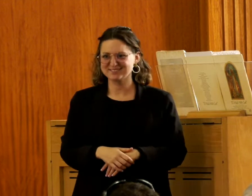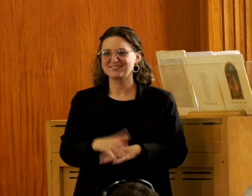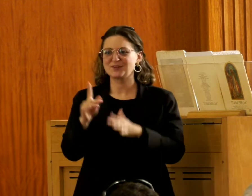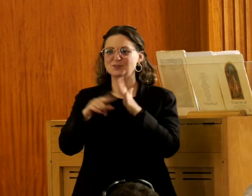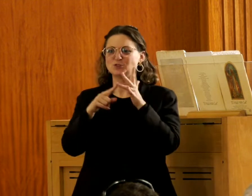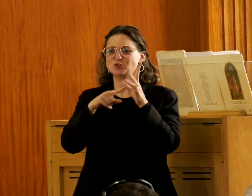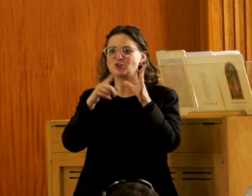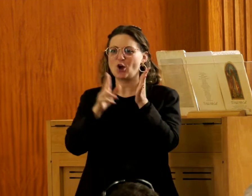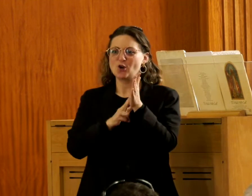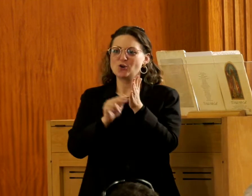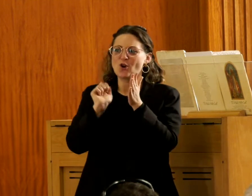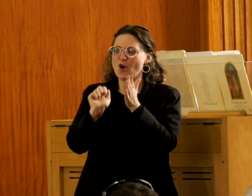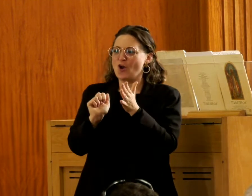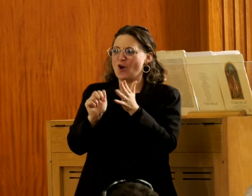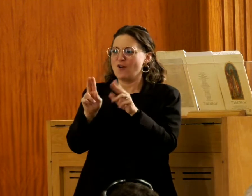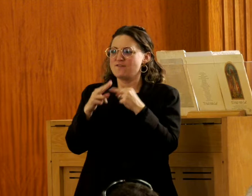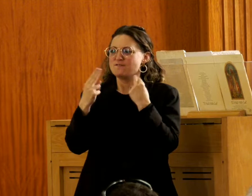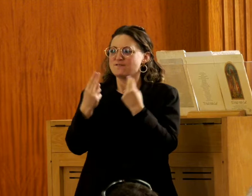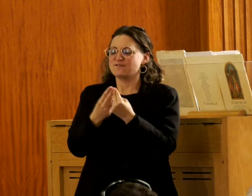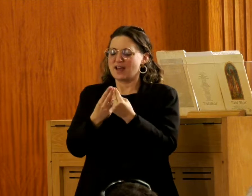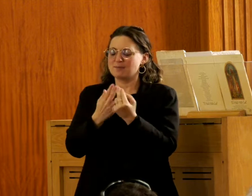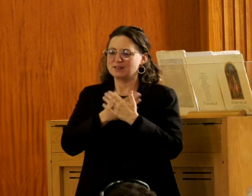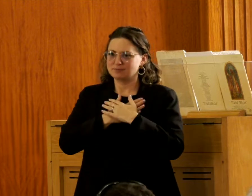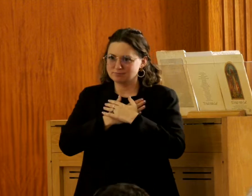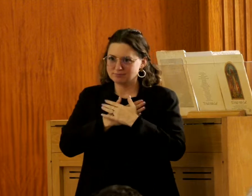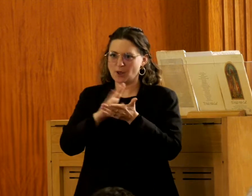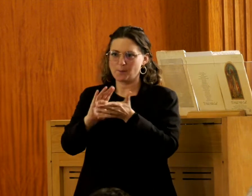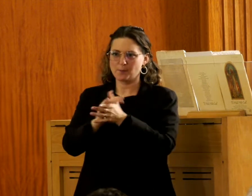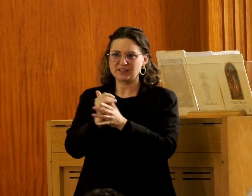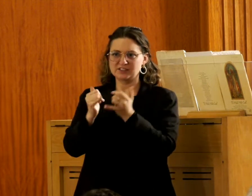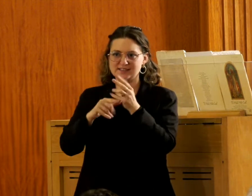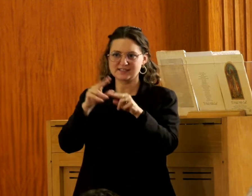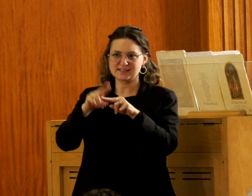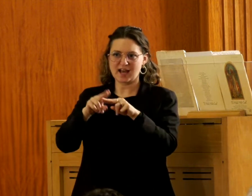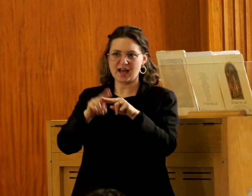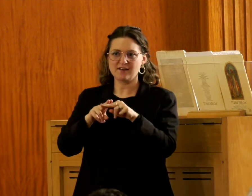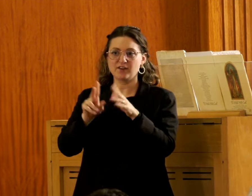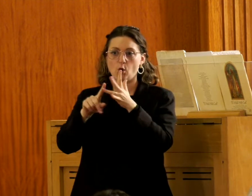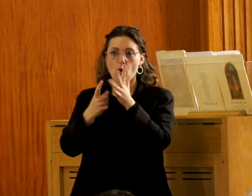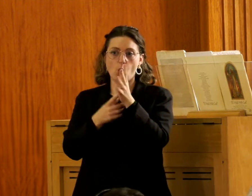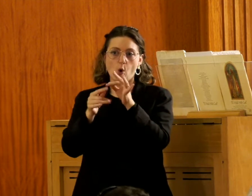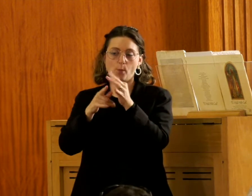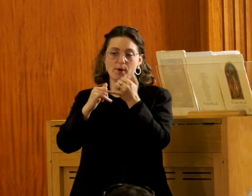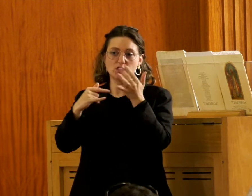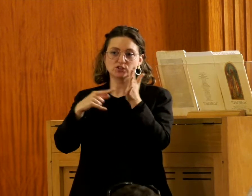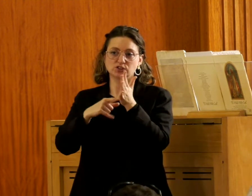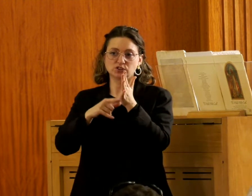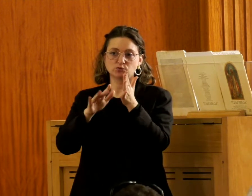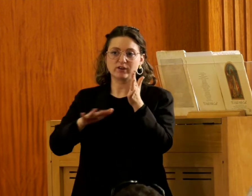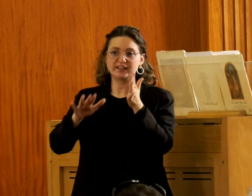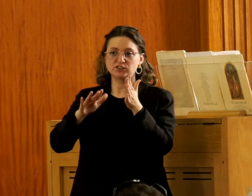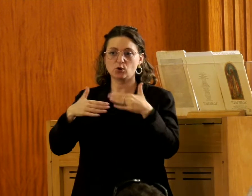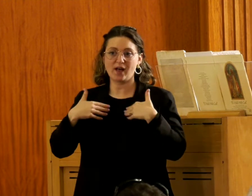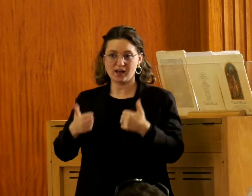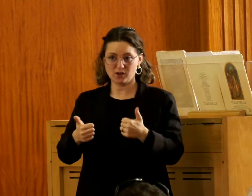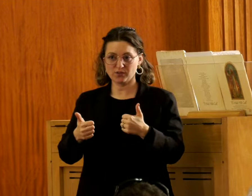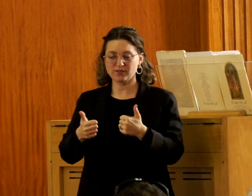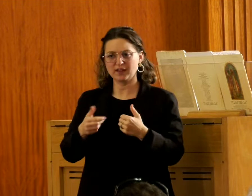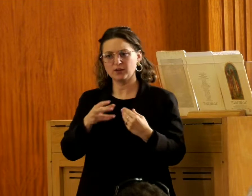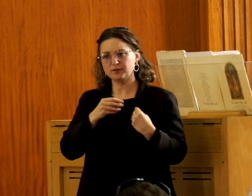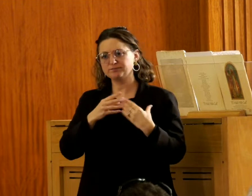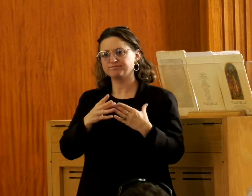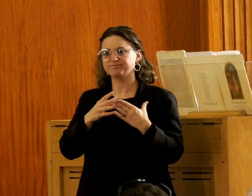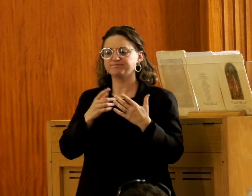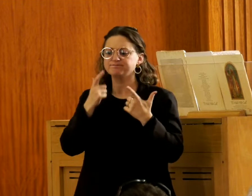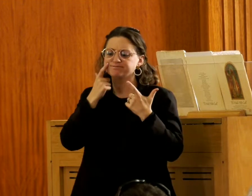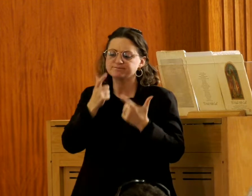Joan's family are indebted to the wonderful staff at Orbost Regional Health who provided compassionate care over many